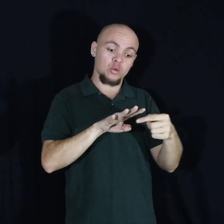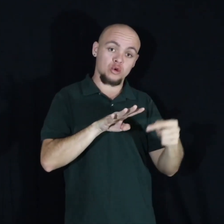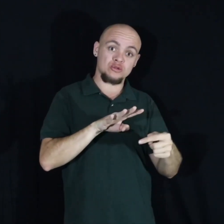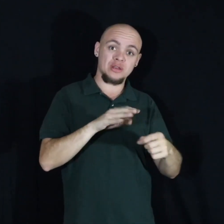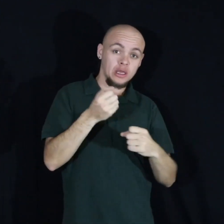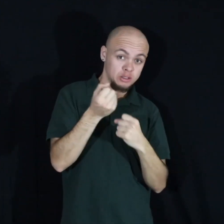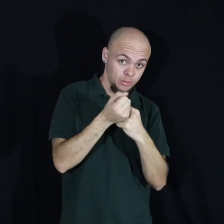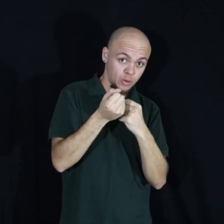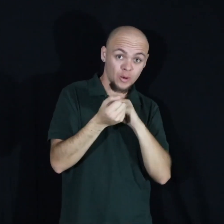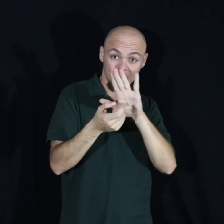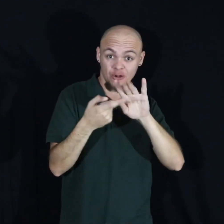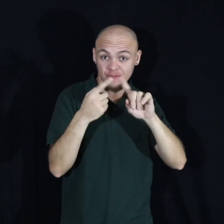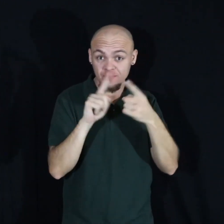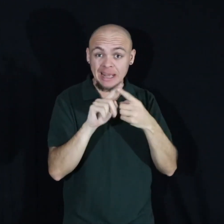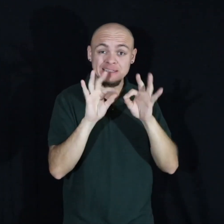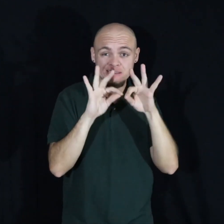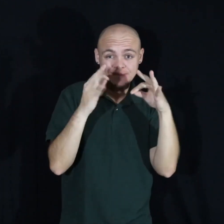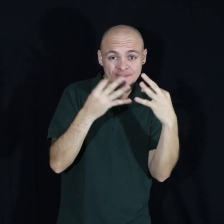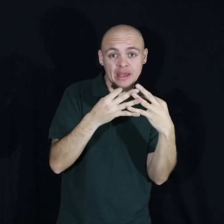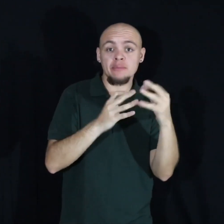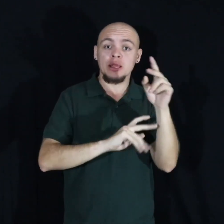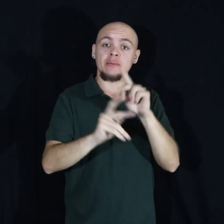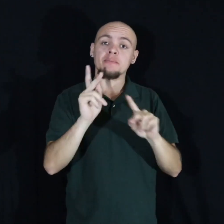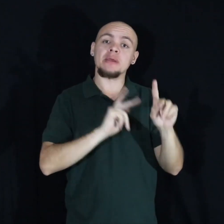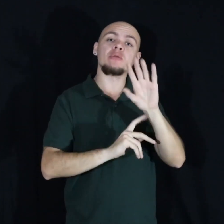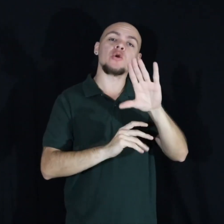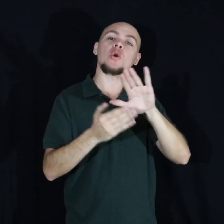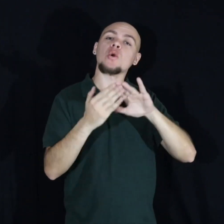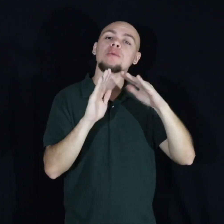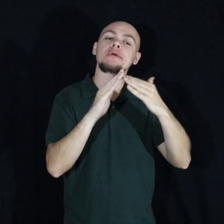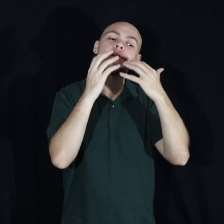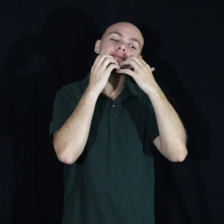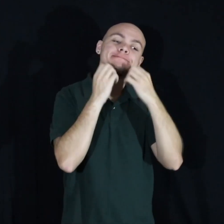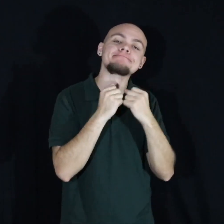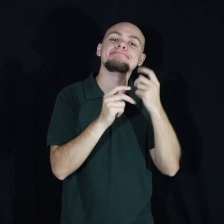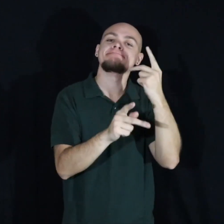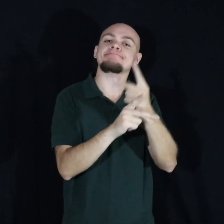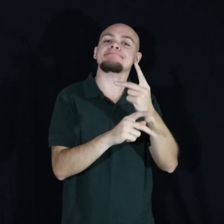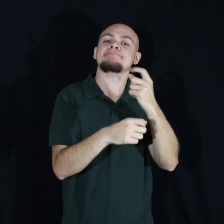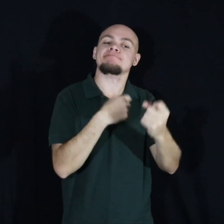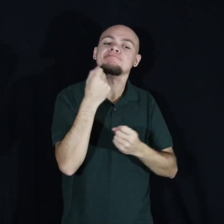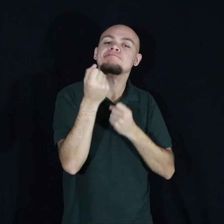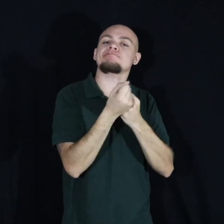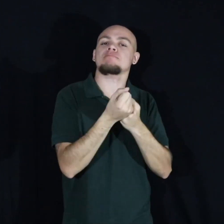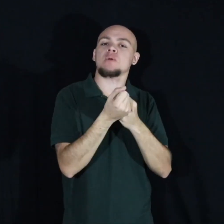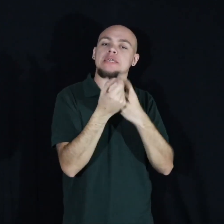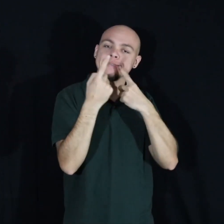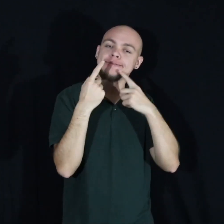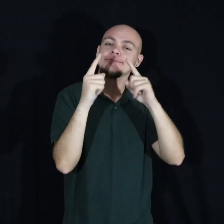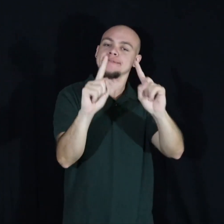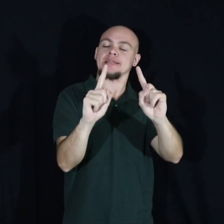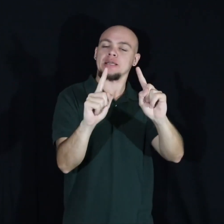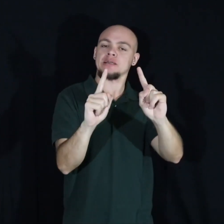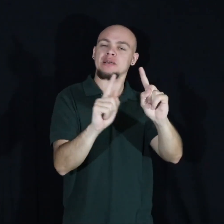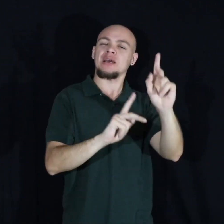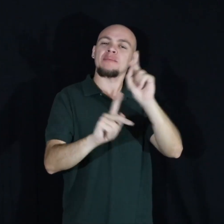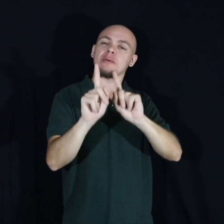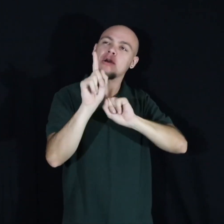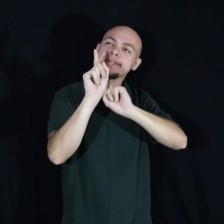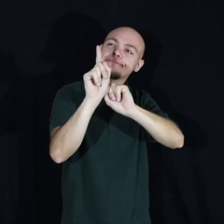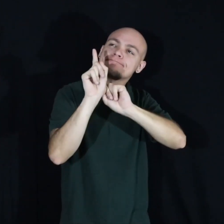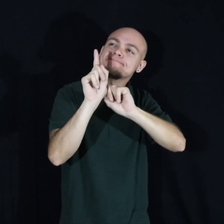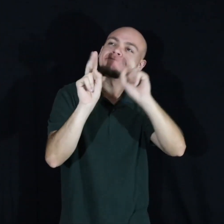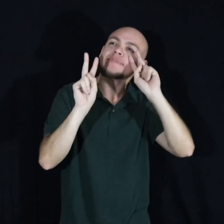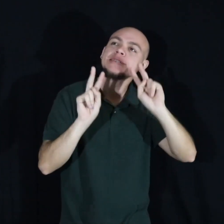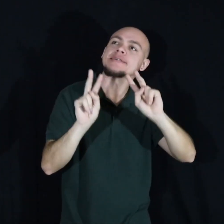which are your friends and your family, the people who in your community who care about you and champion you to your success, people who mentor you and encourage